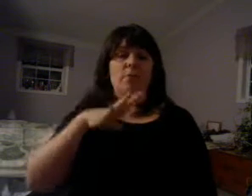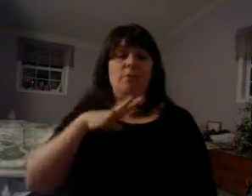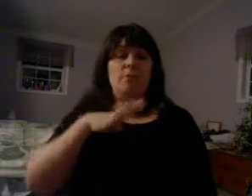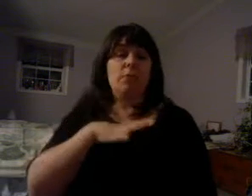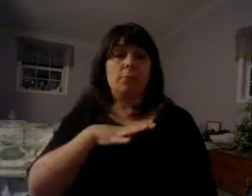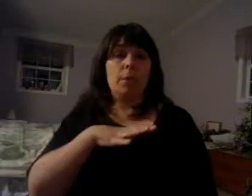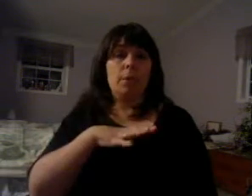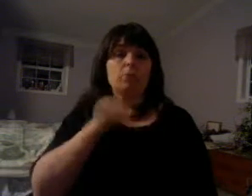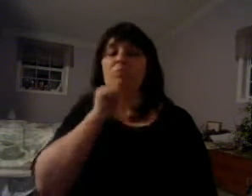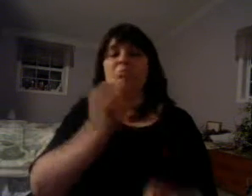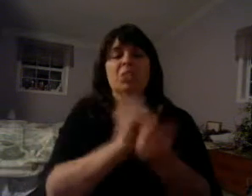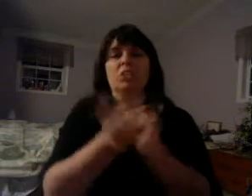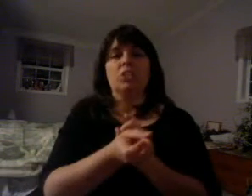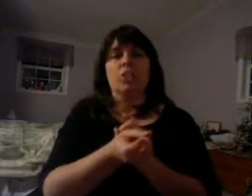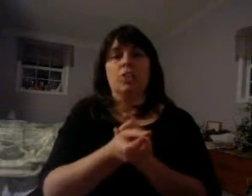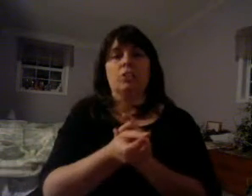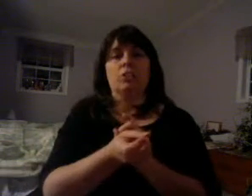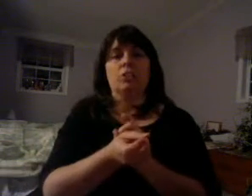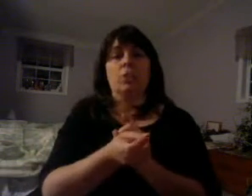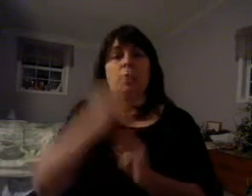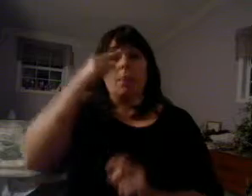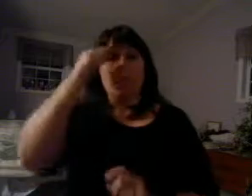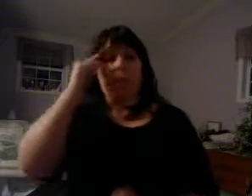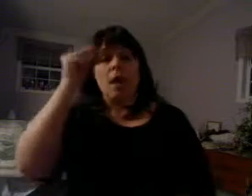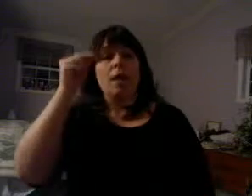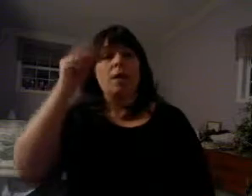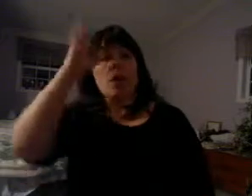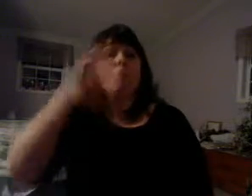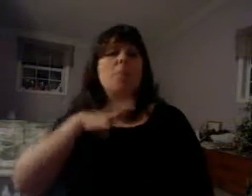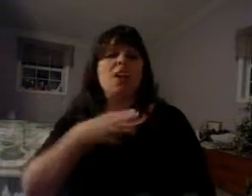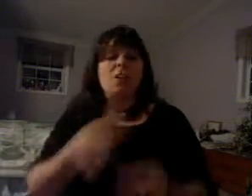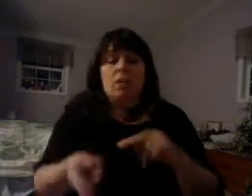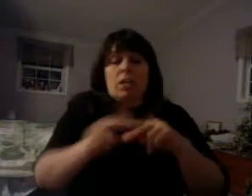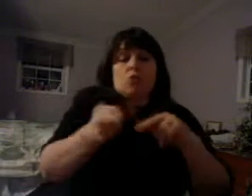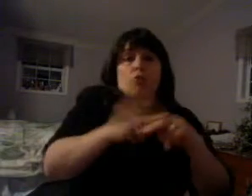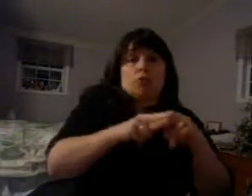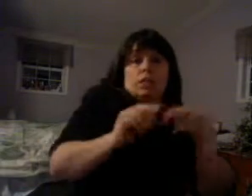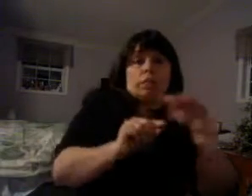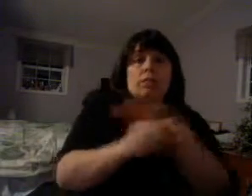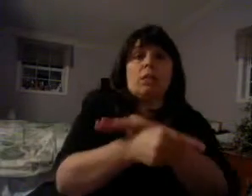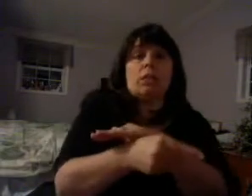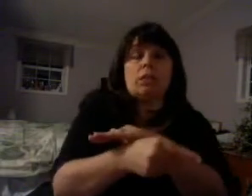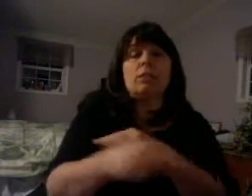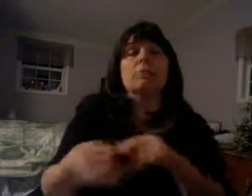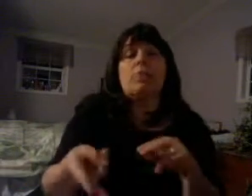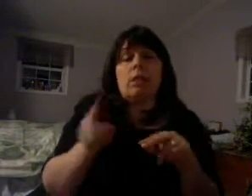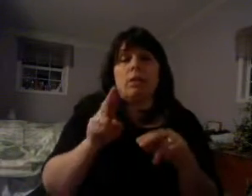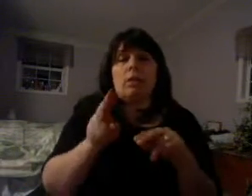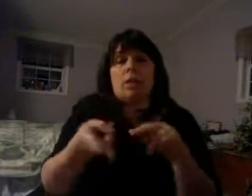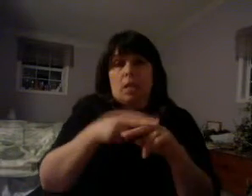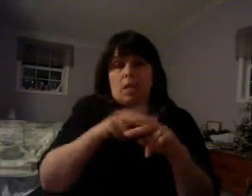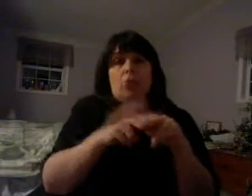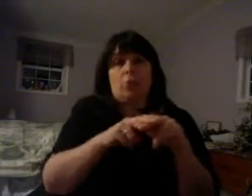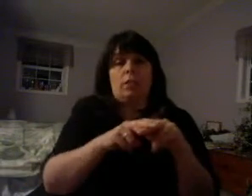offender homicide rate increased very slightly. The white male offender homicide rate